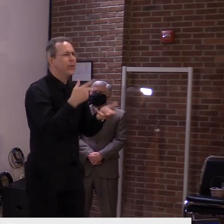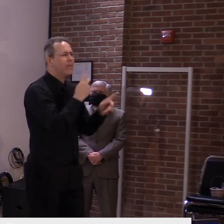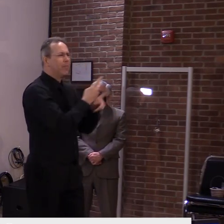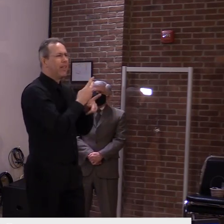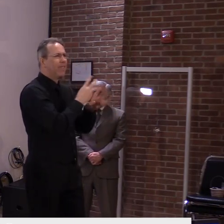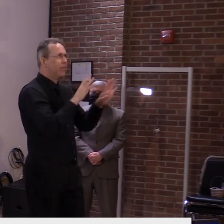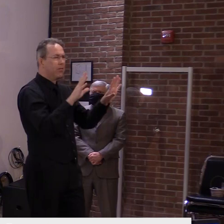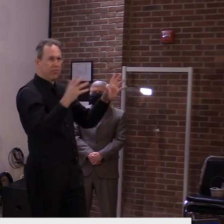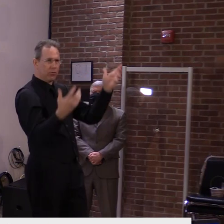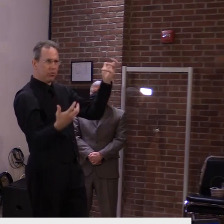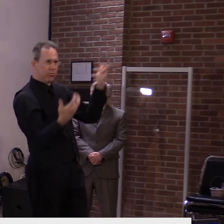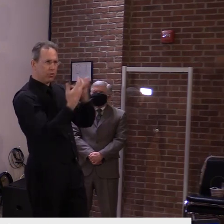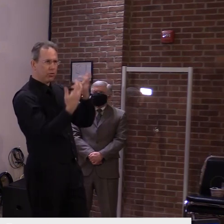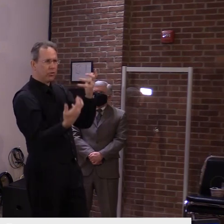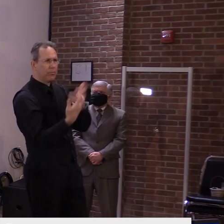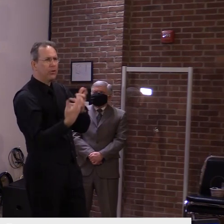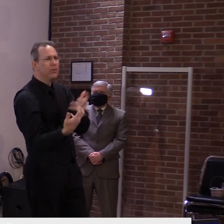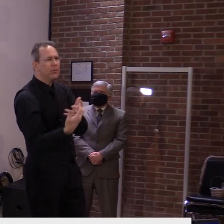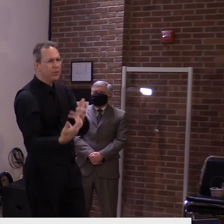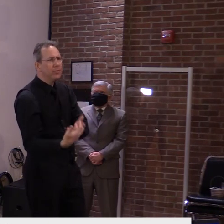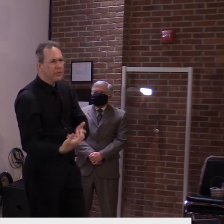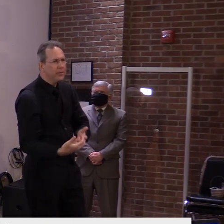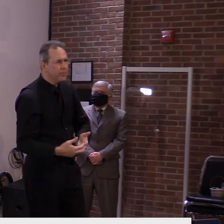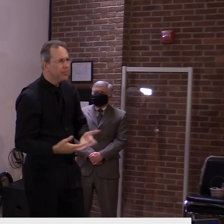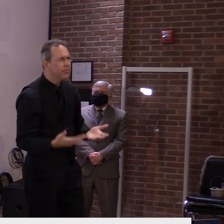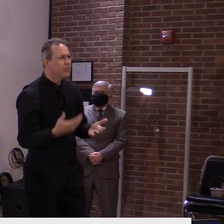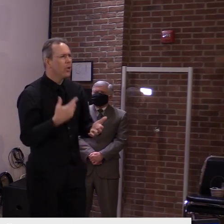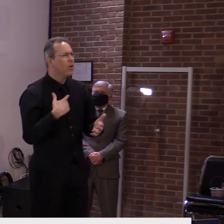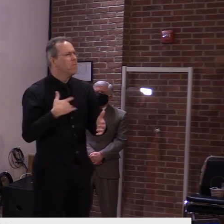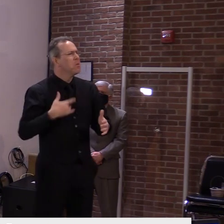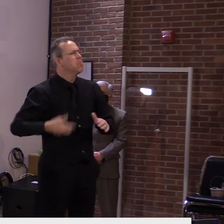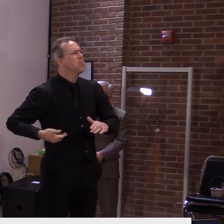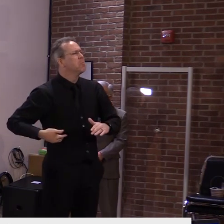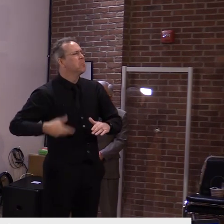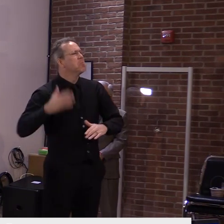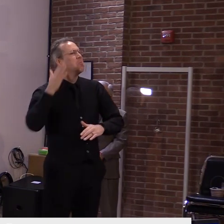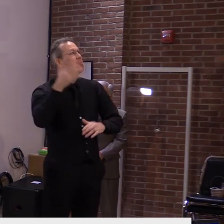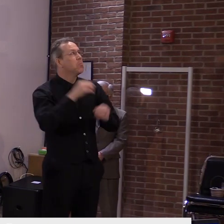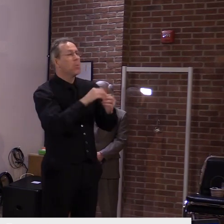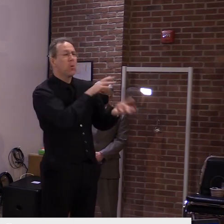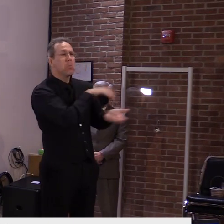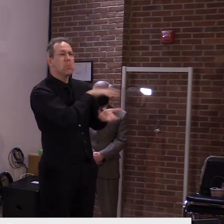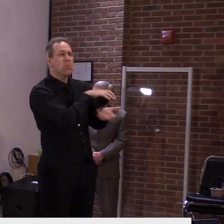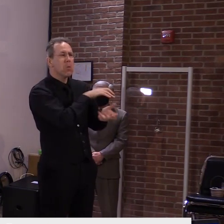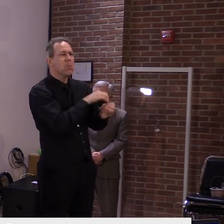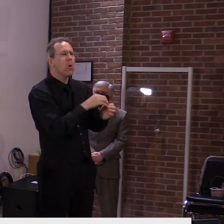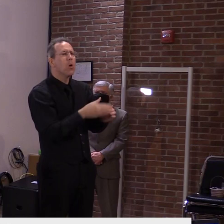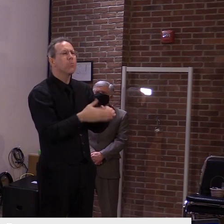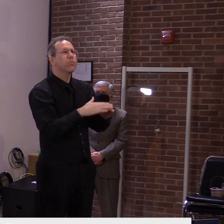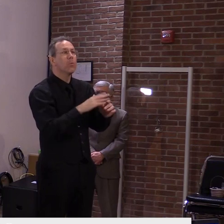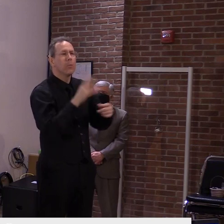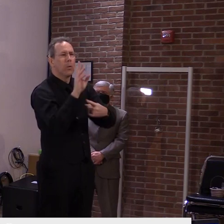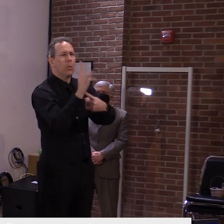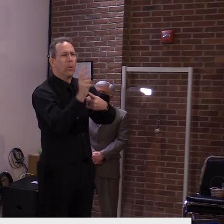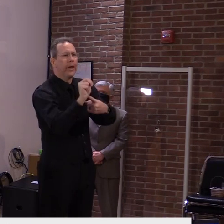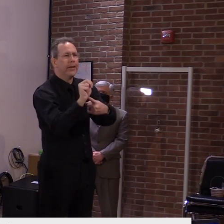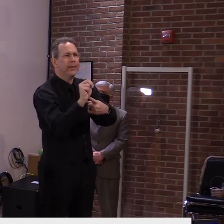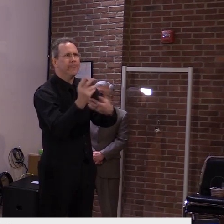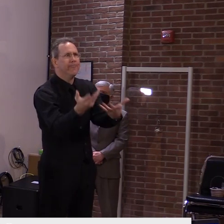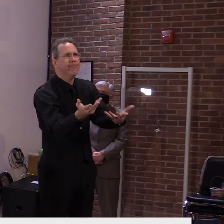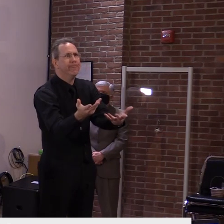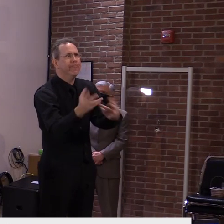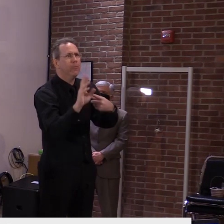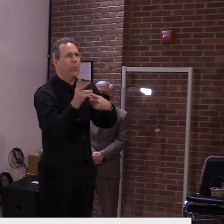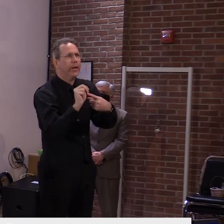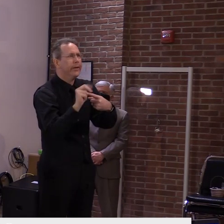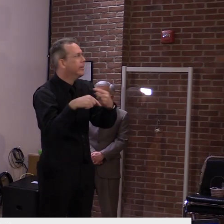confident, that we'll be receiving more of a supply of Johnson & Johnson, but I'm not sure exactly when and how much is that's going to be. But we'll find